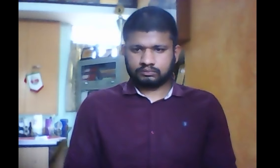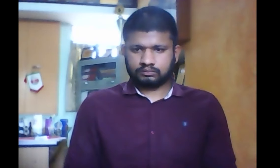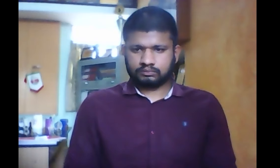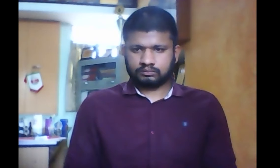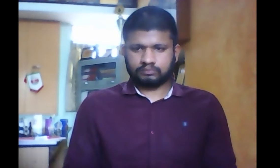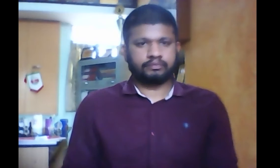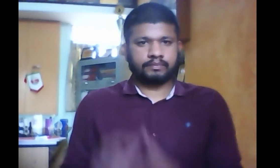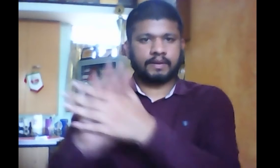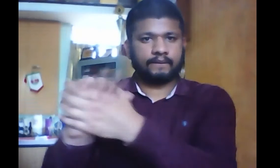Friend.